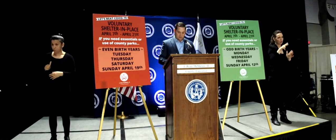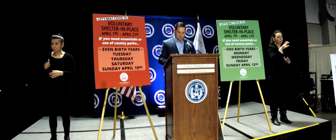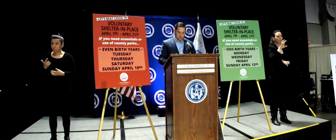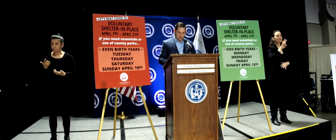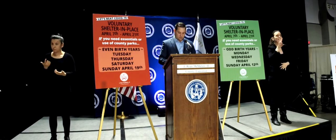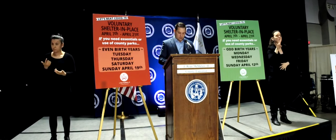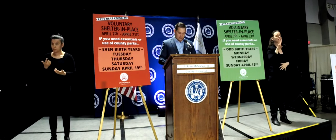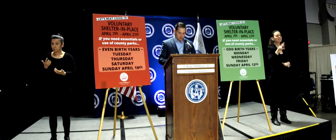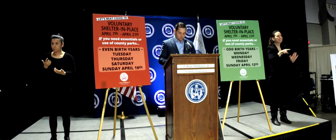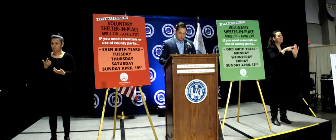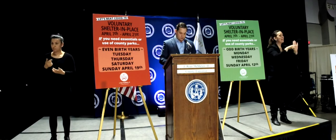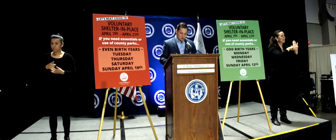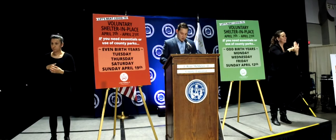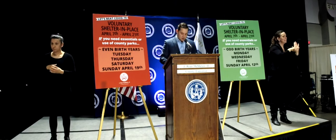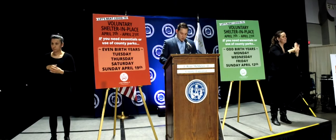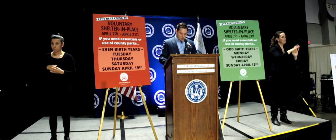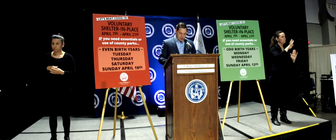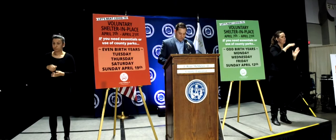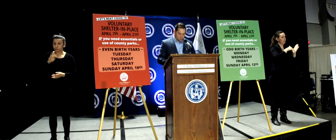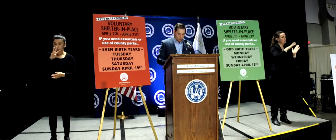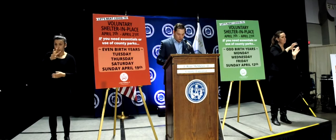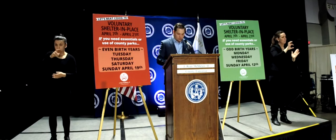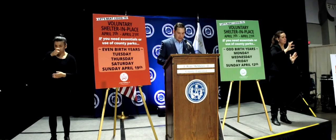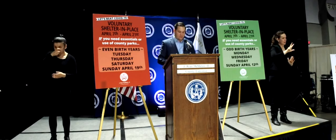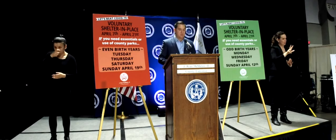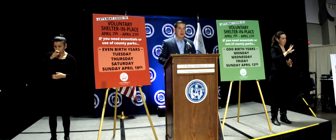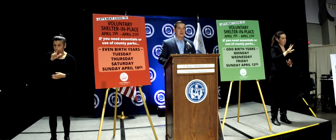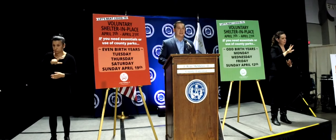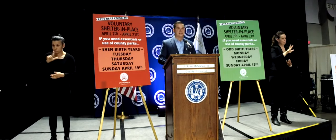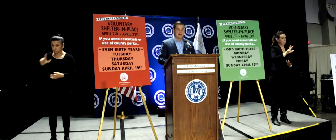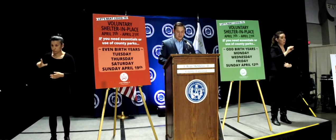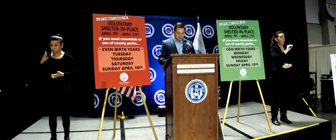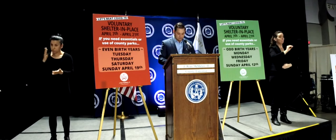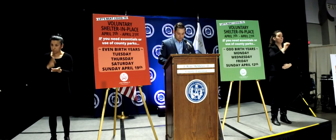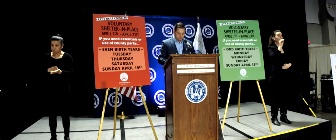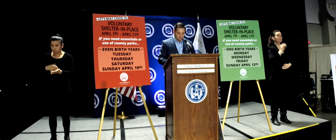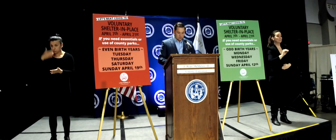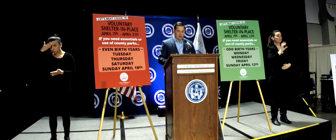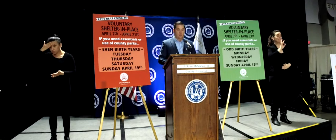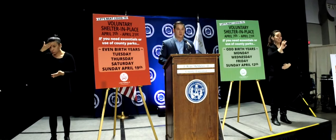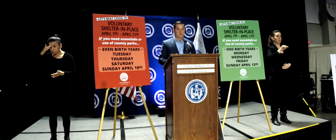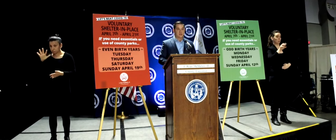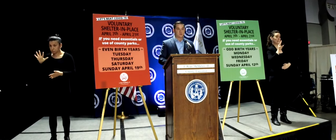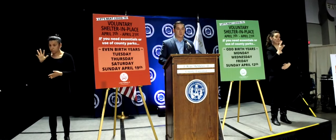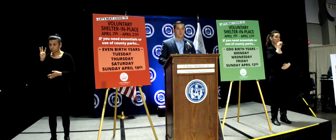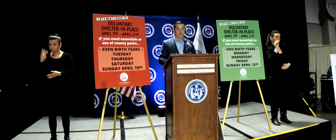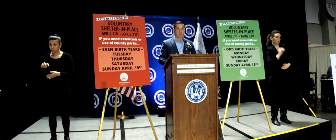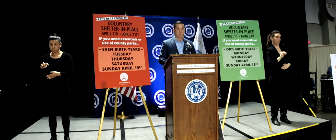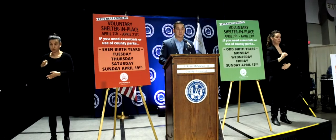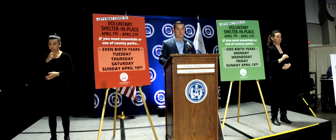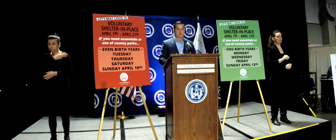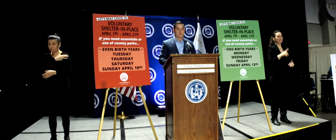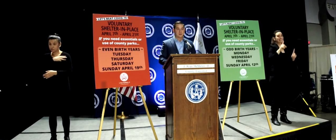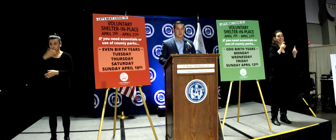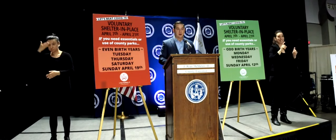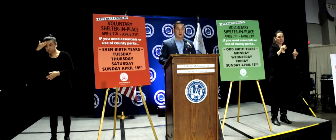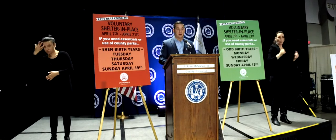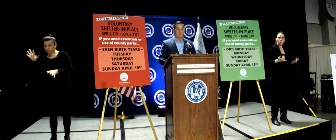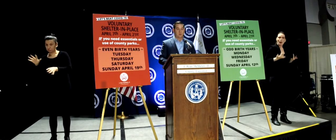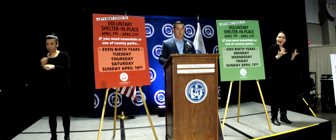4,593 negatives. We have 411 pending tests. Not all those tests will be for county